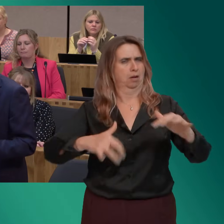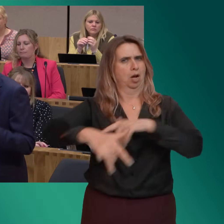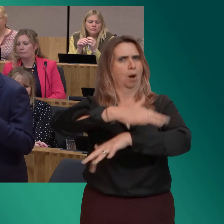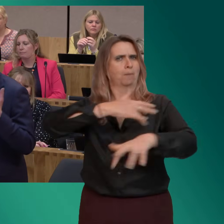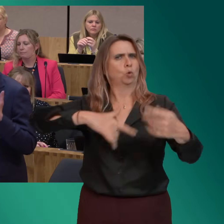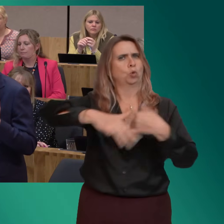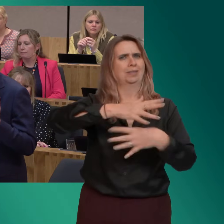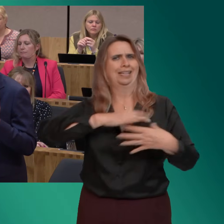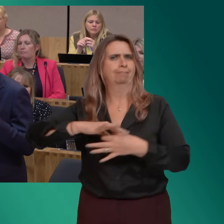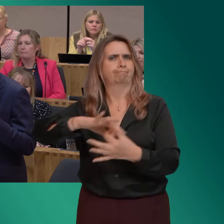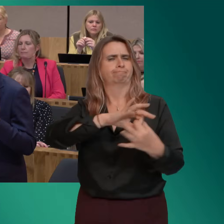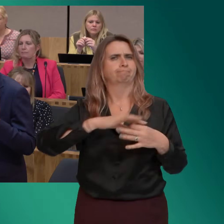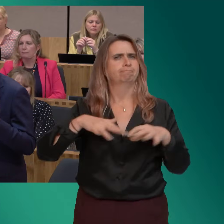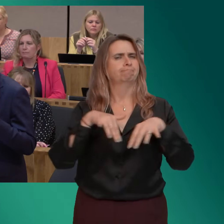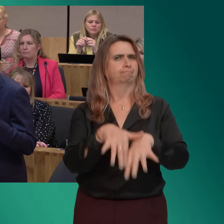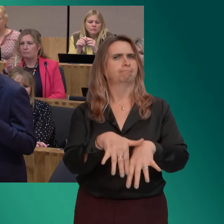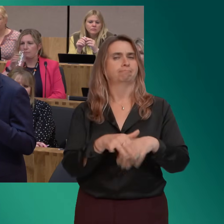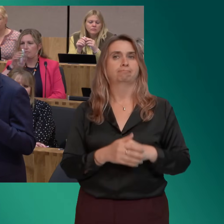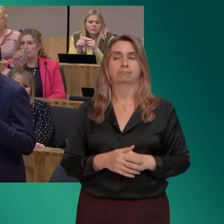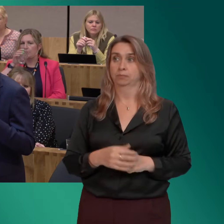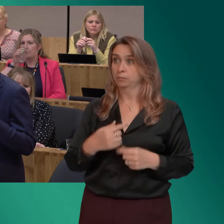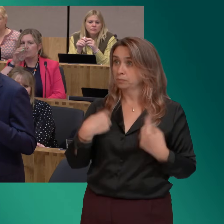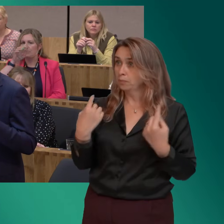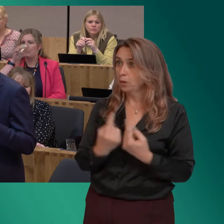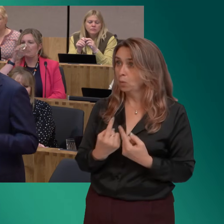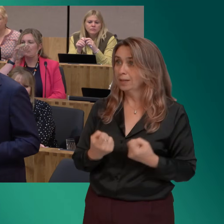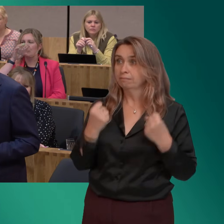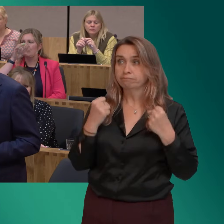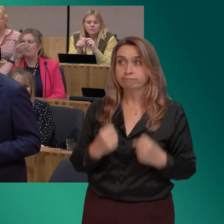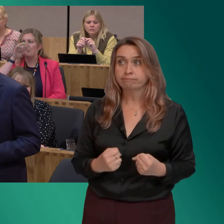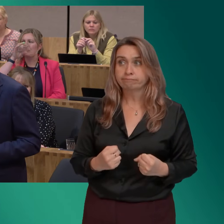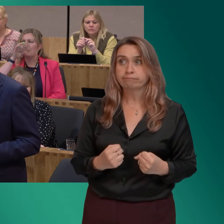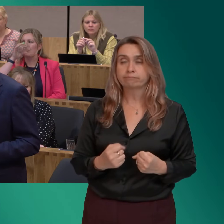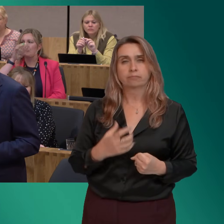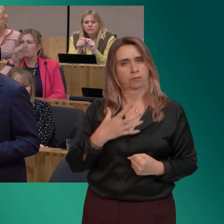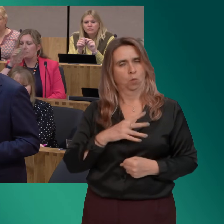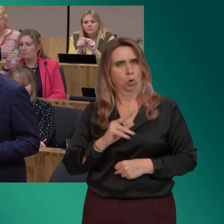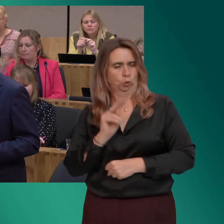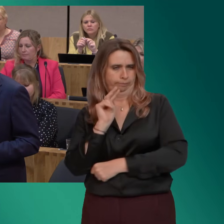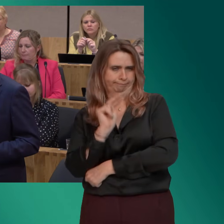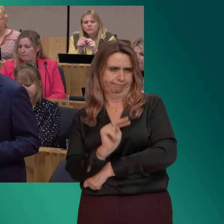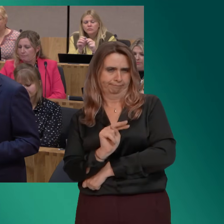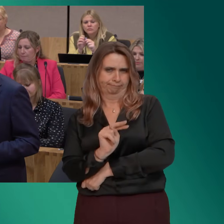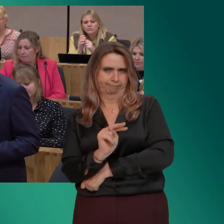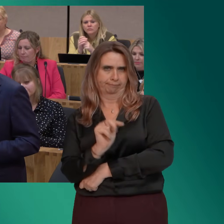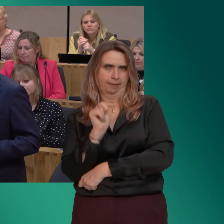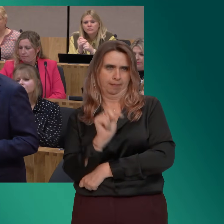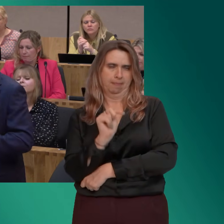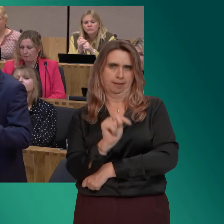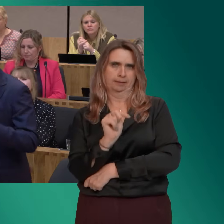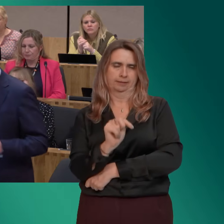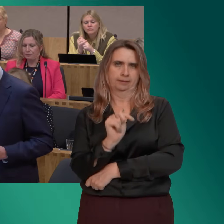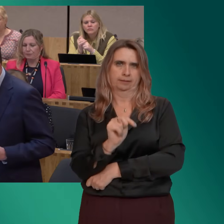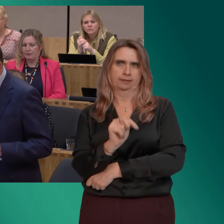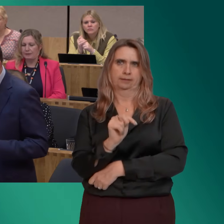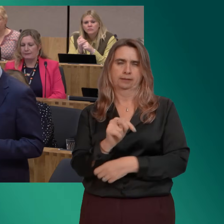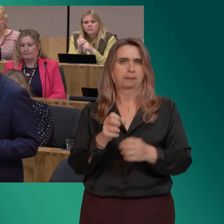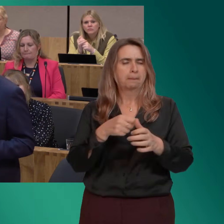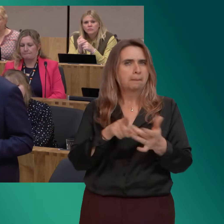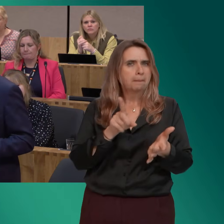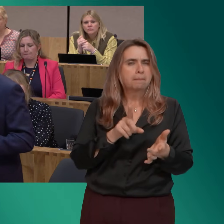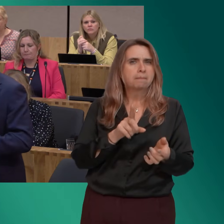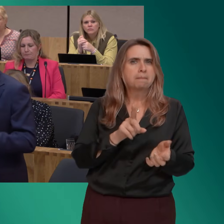that. We are determined in looking at that rates